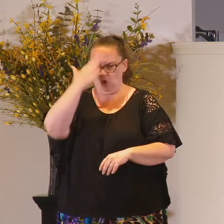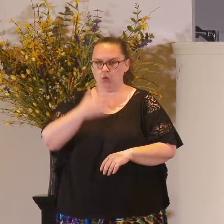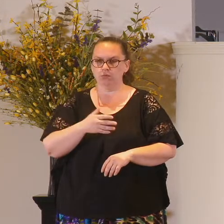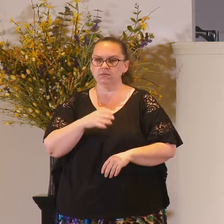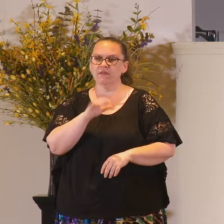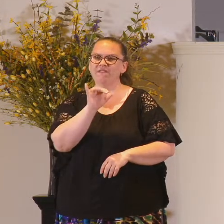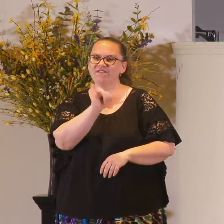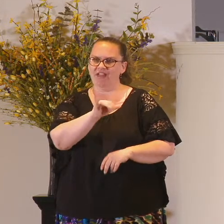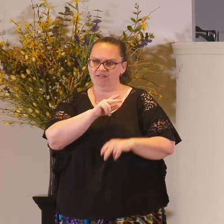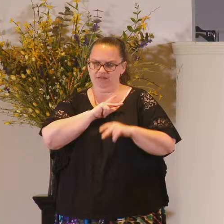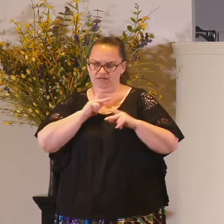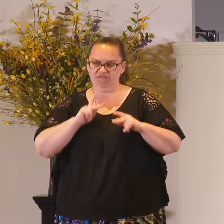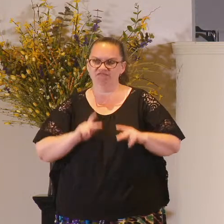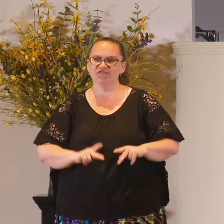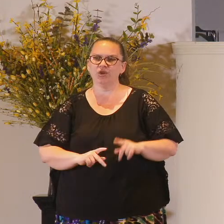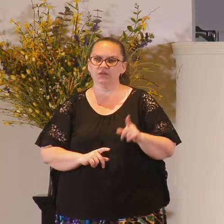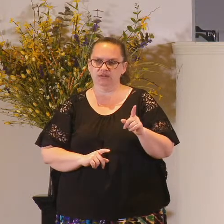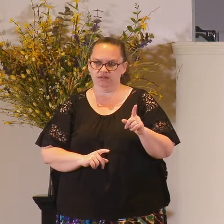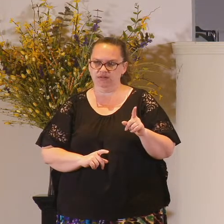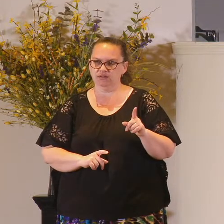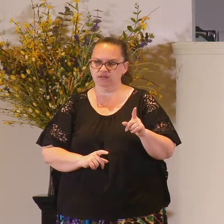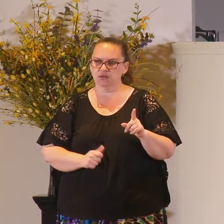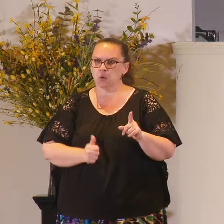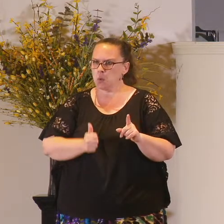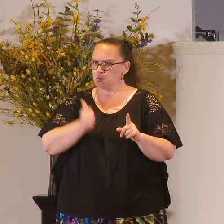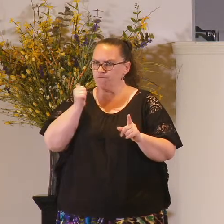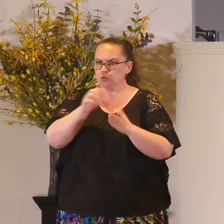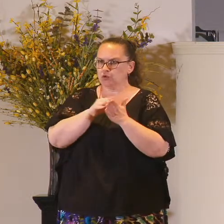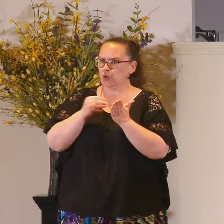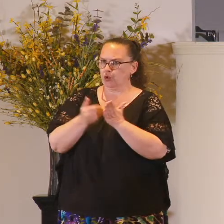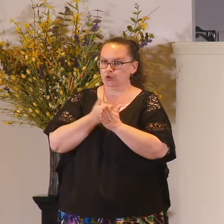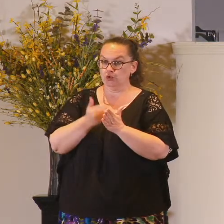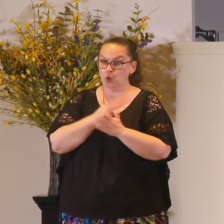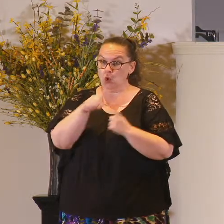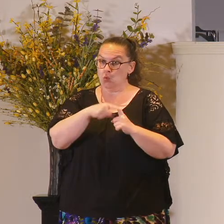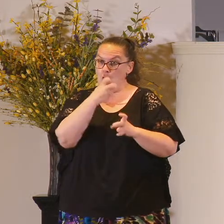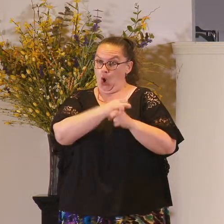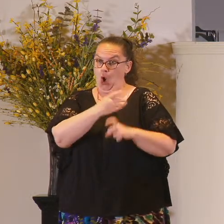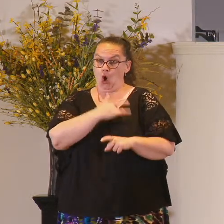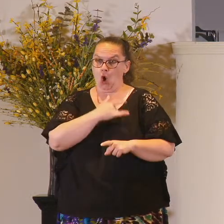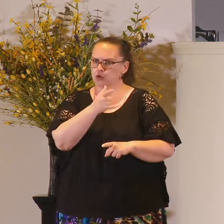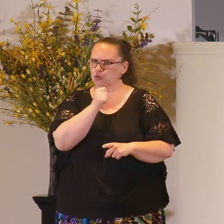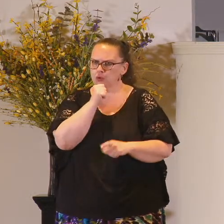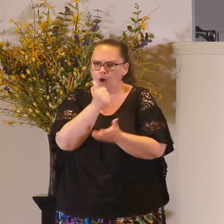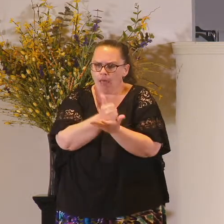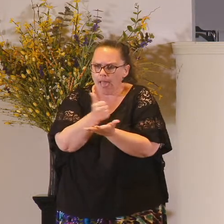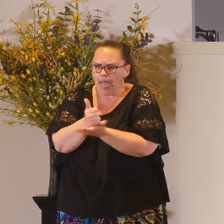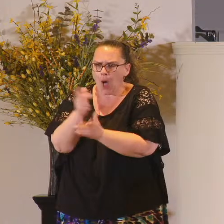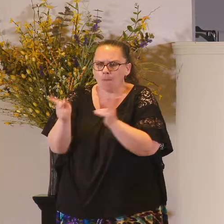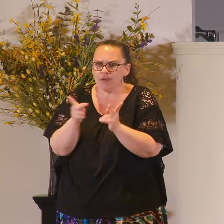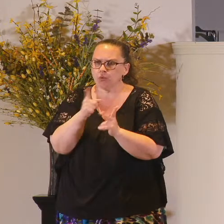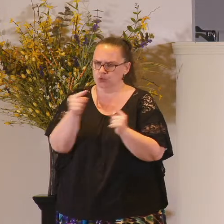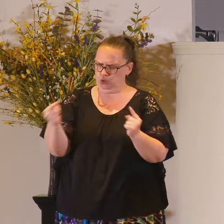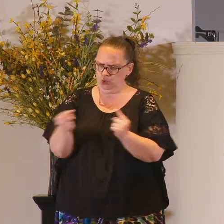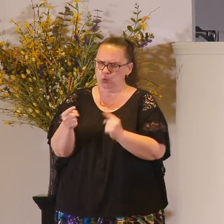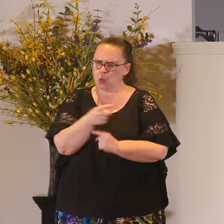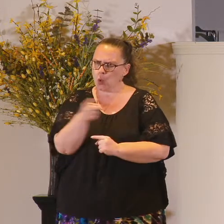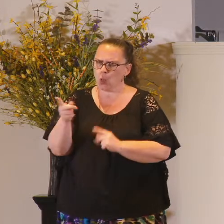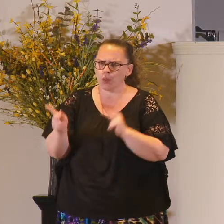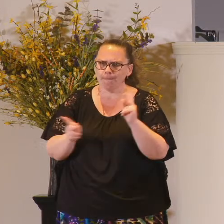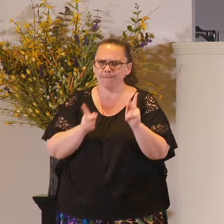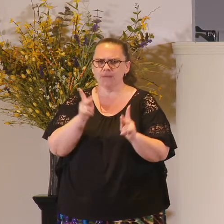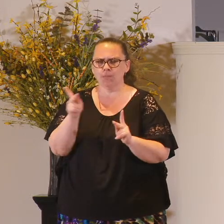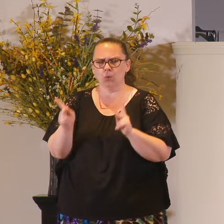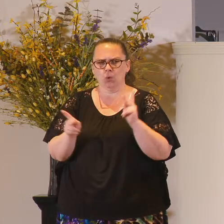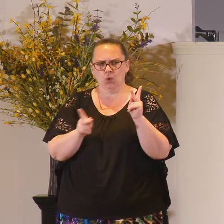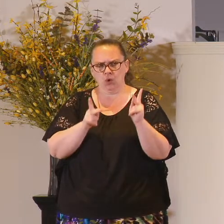Pharisees. And when your heart is hard, you don't help people, you hurt people.